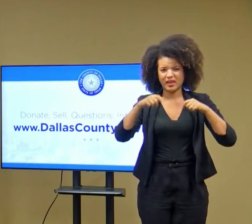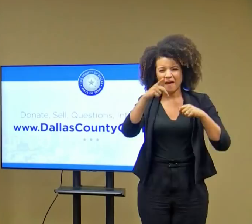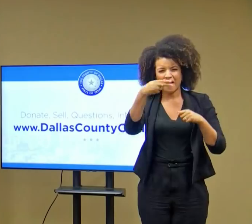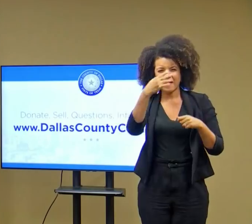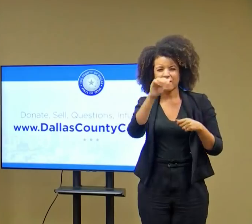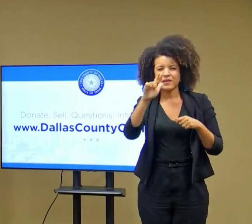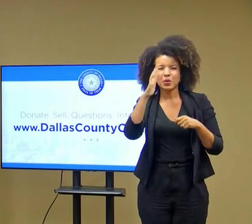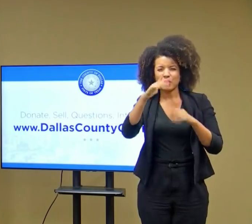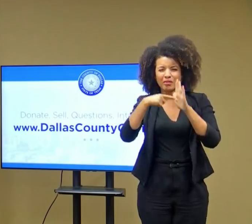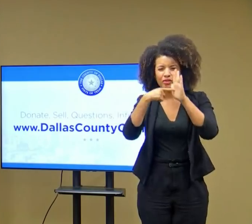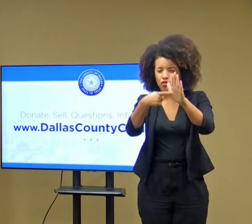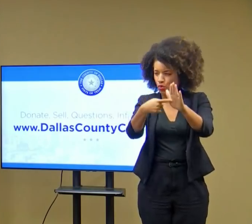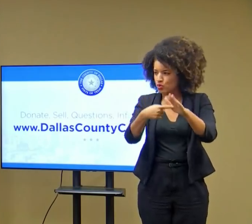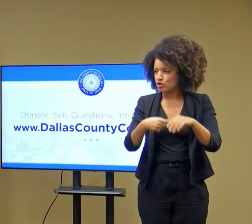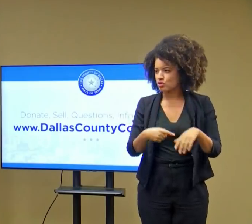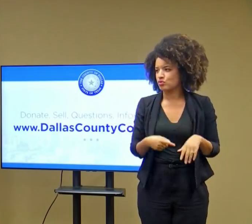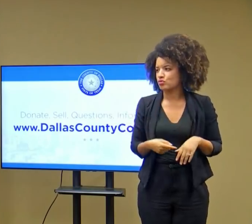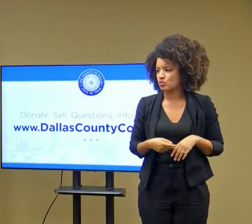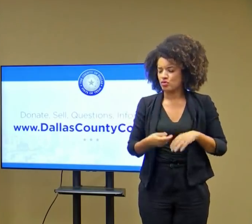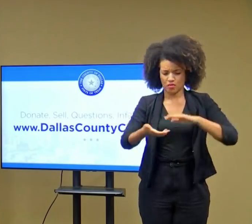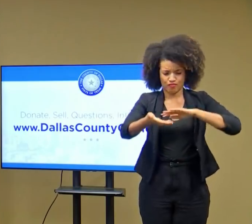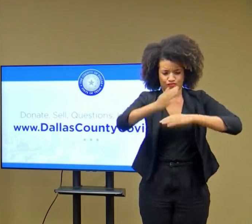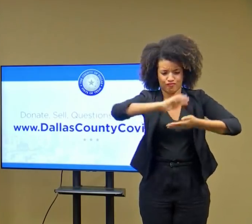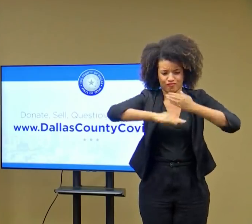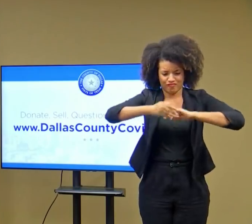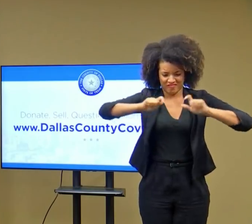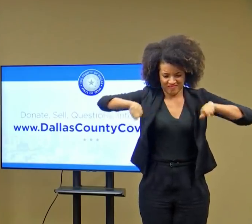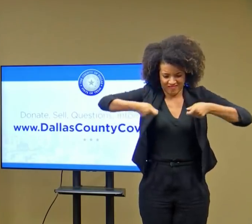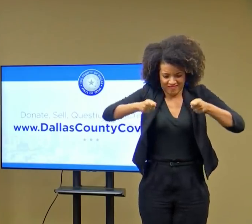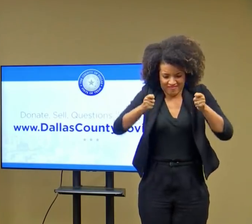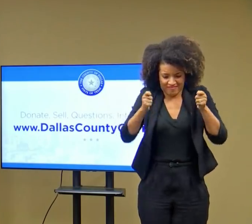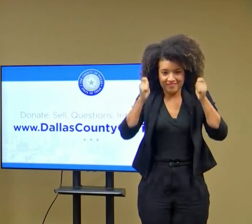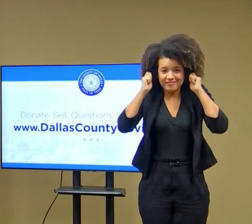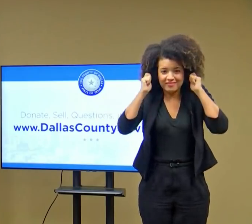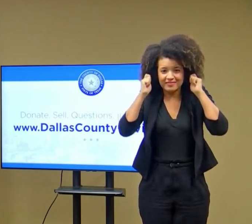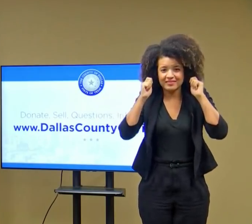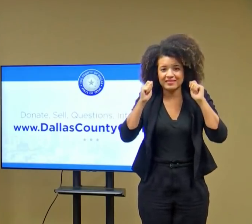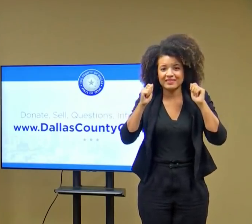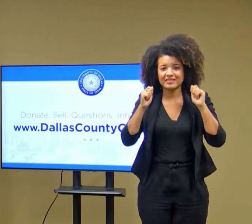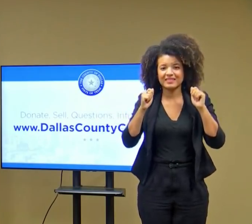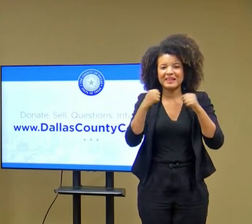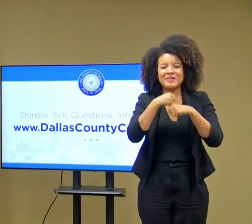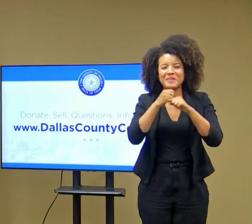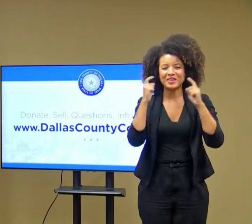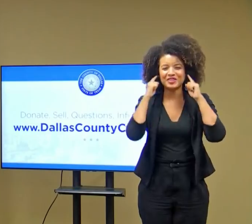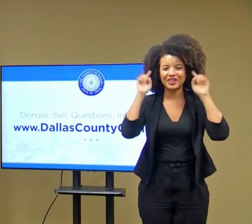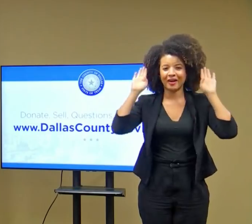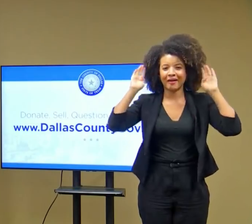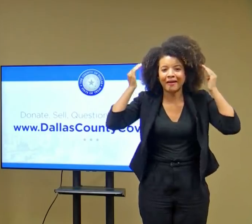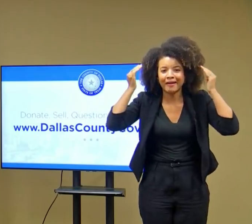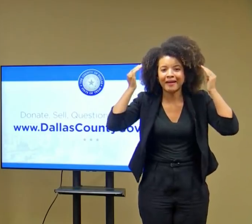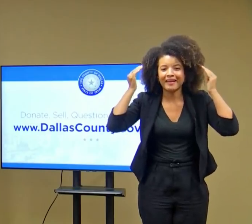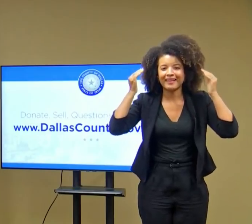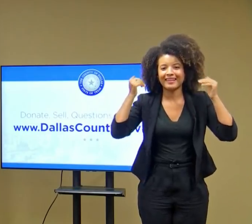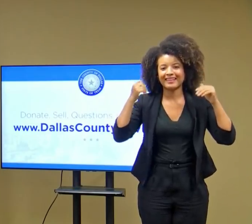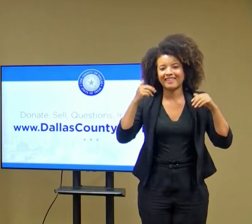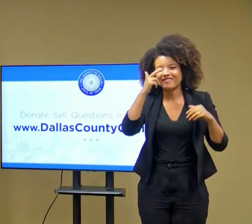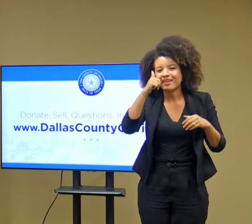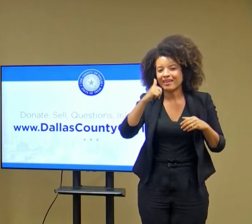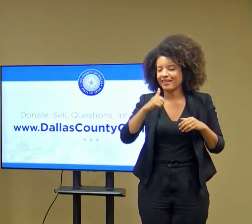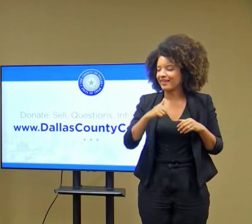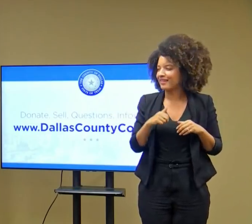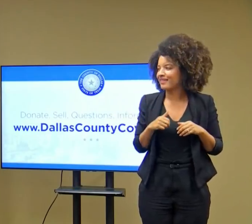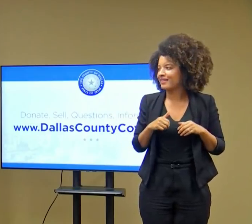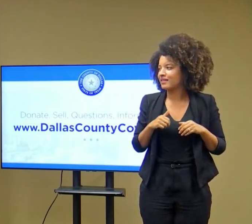you too. It also has a tremendous way of making your ears get really big. But you put this on, you use the